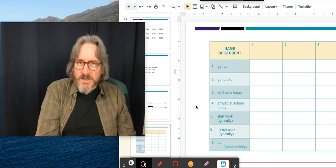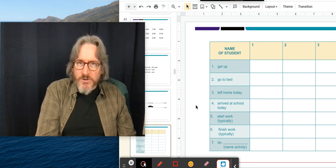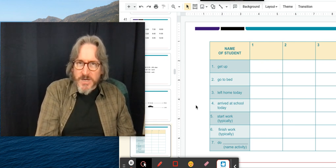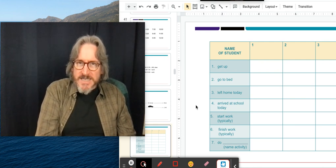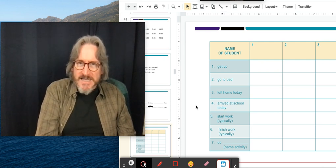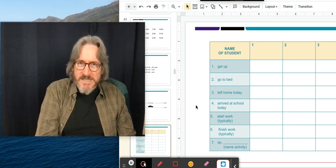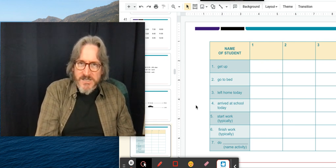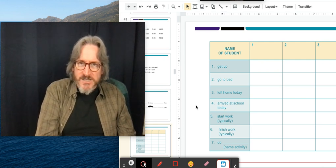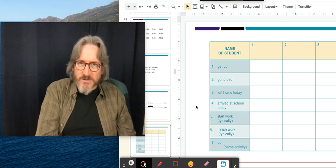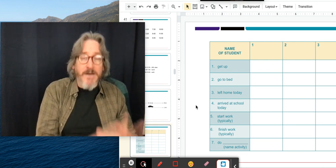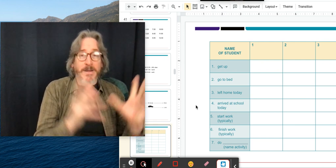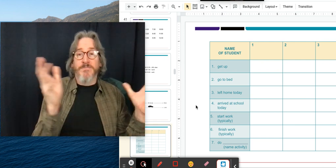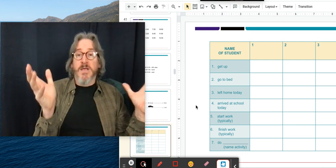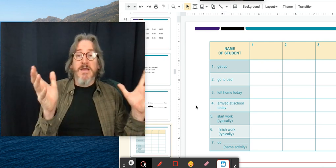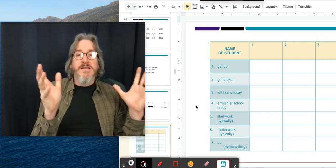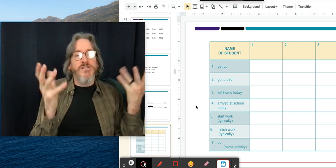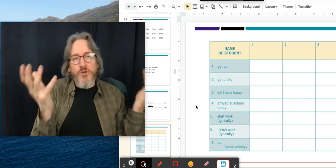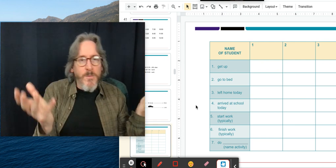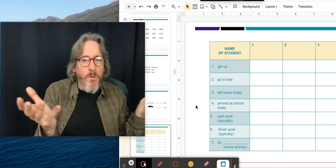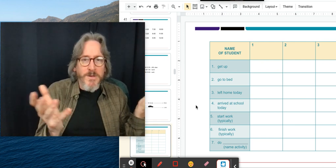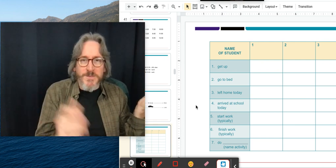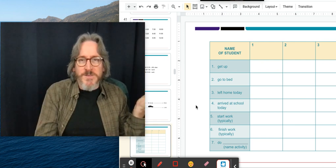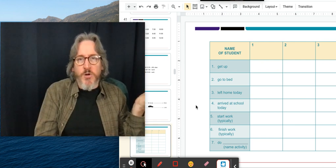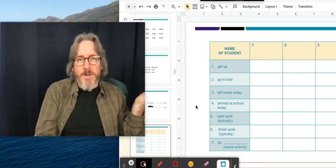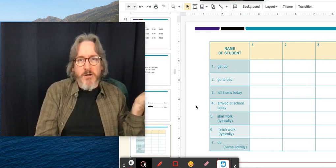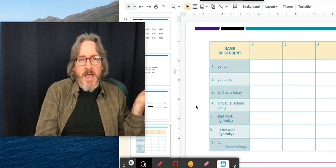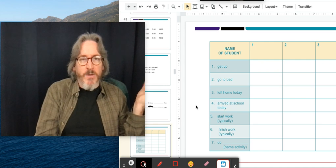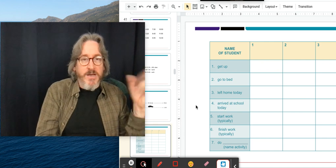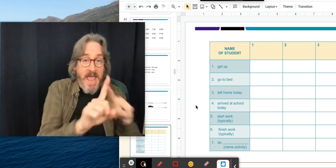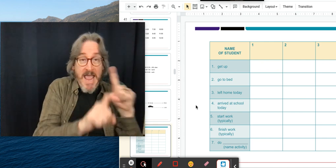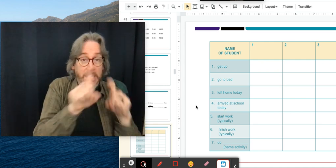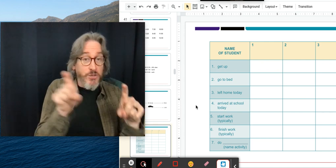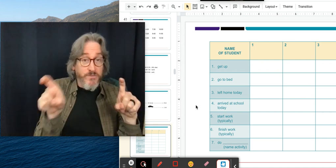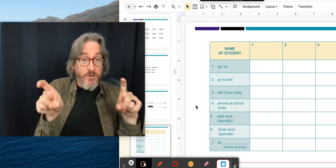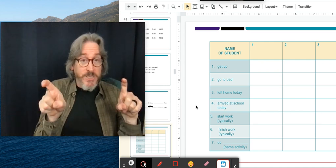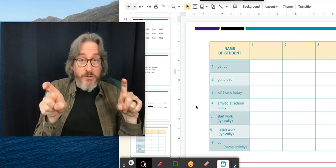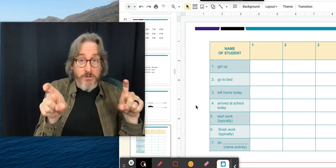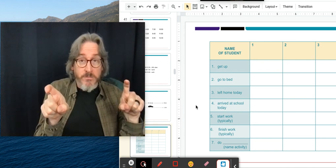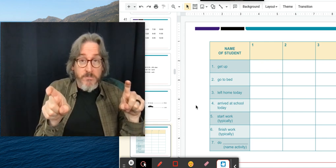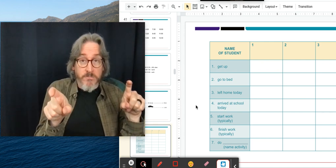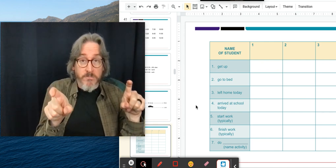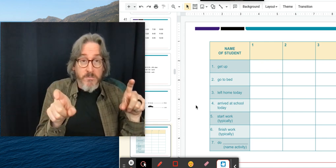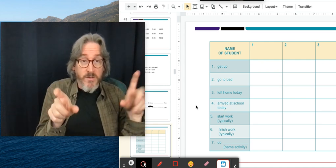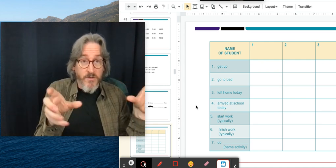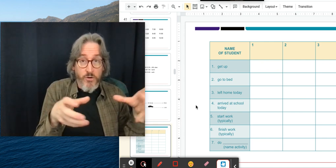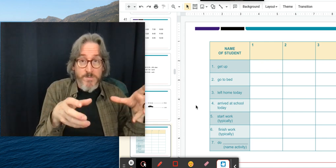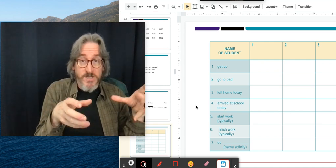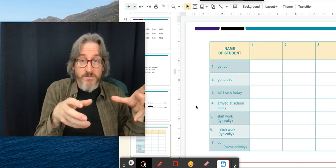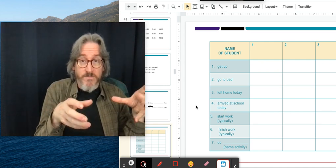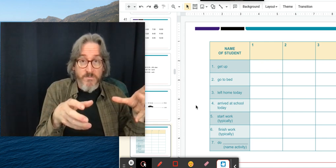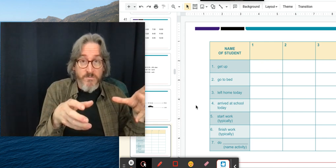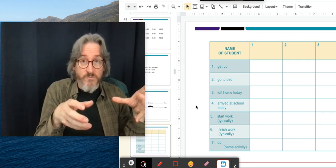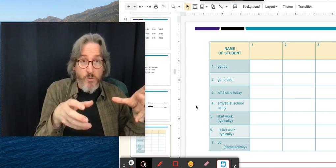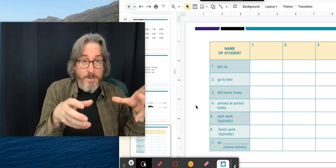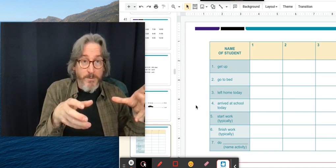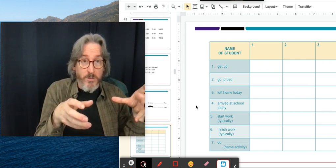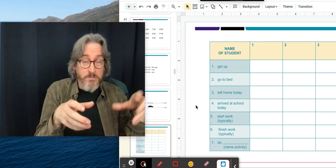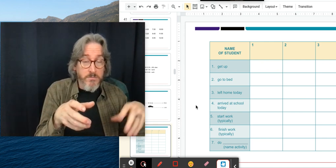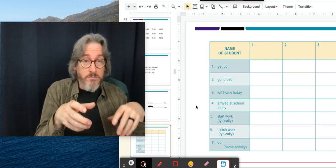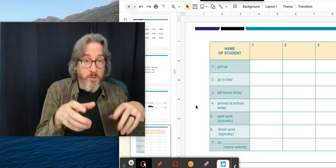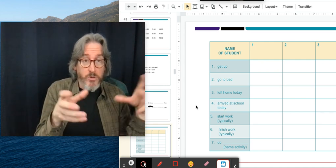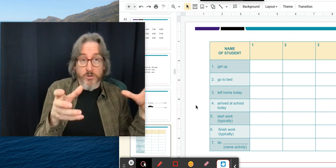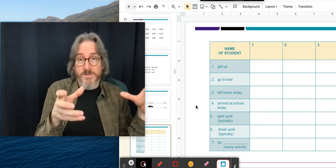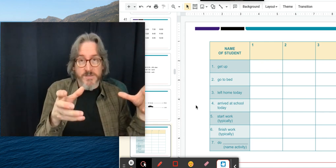Yeah, that green text is awful. Anyway, so normally what we do is go around and we'd interview each other. Groups of 4